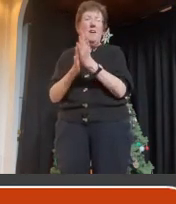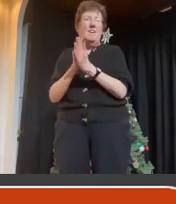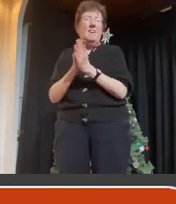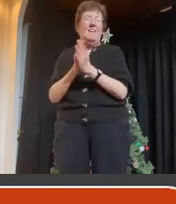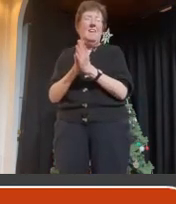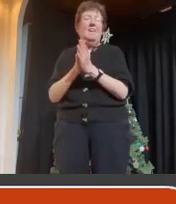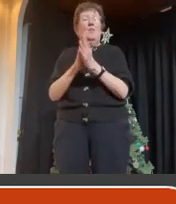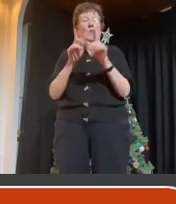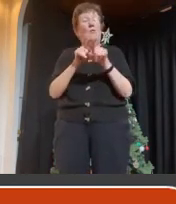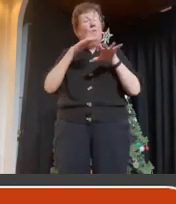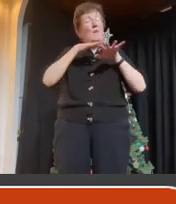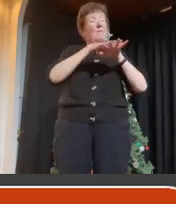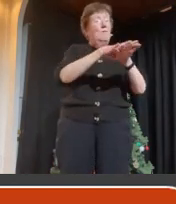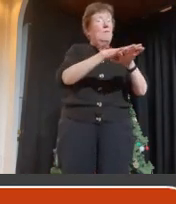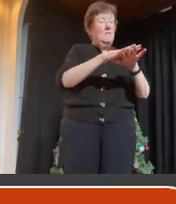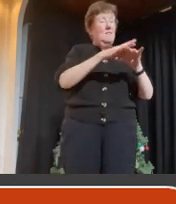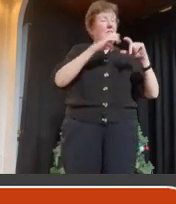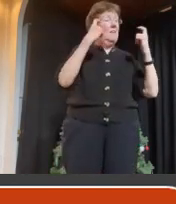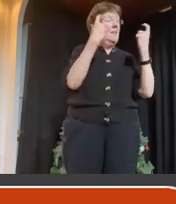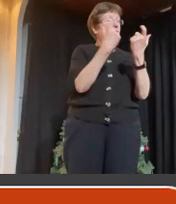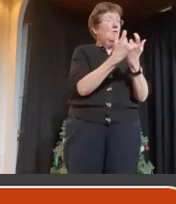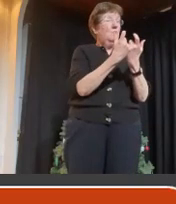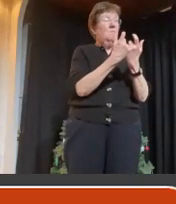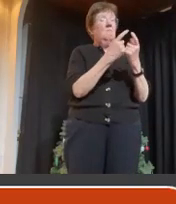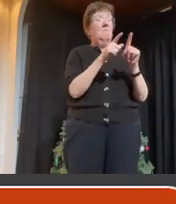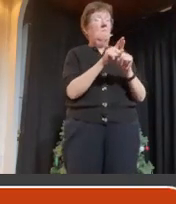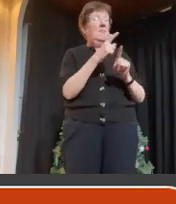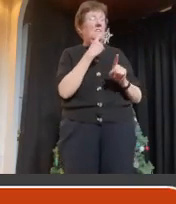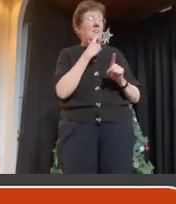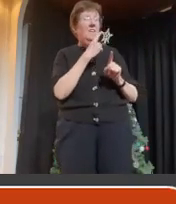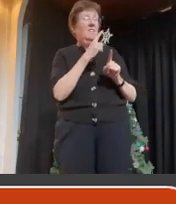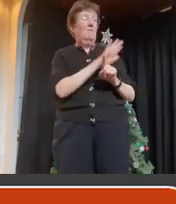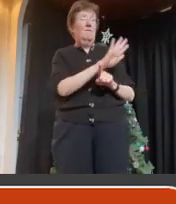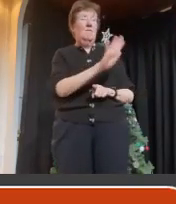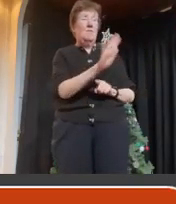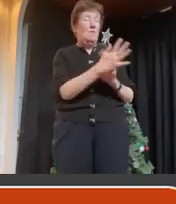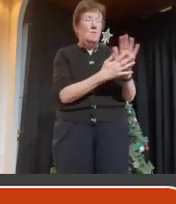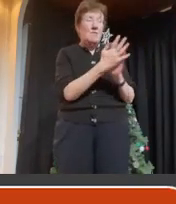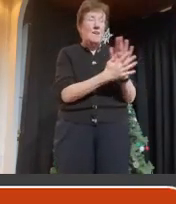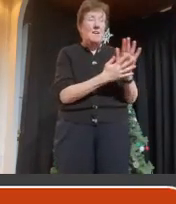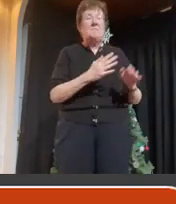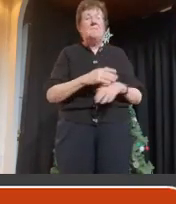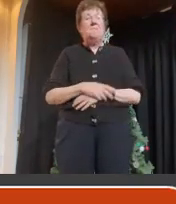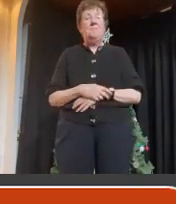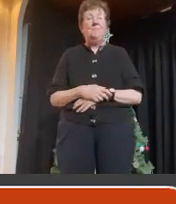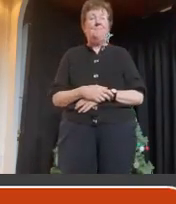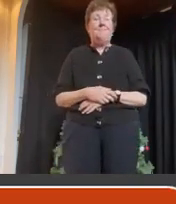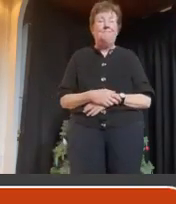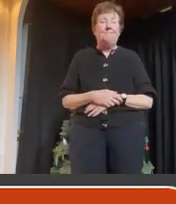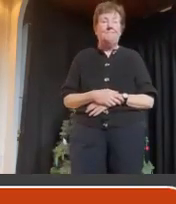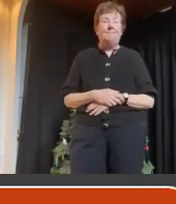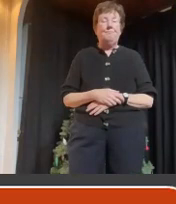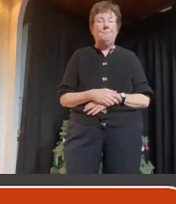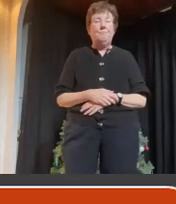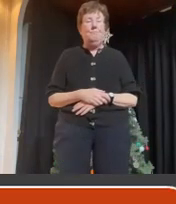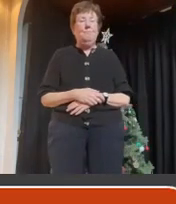Centre saying not to sign with deaf children, and we see that influence also in classrooms where BSL is